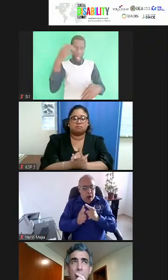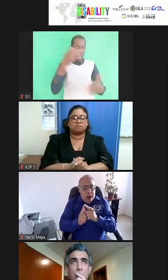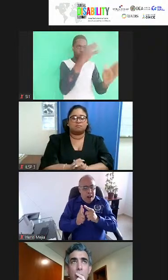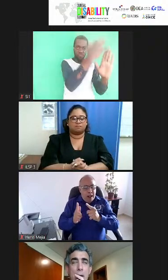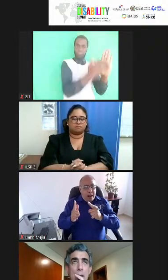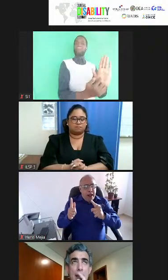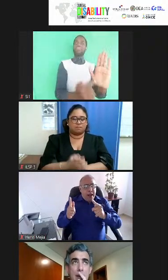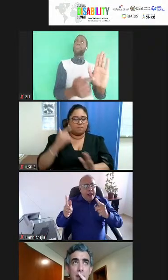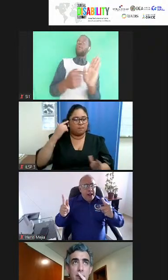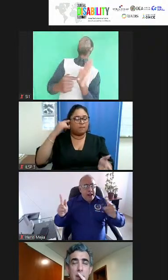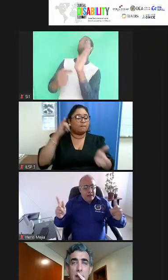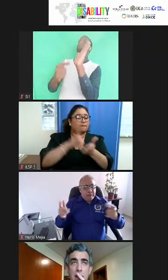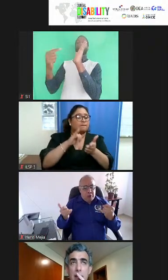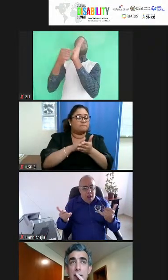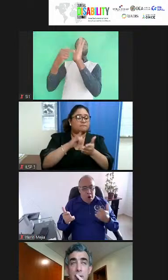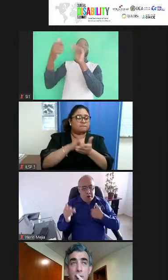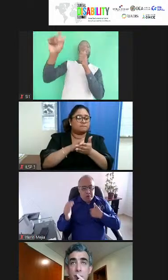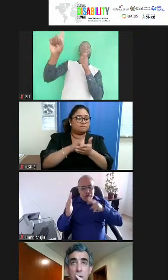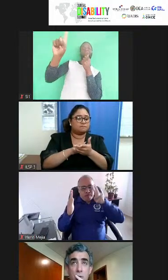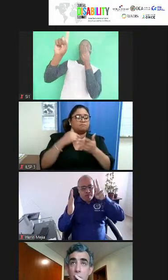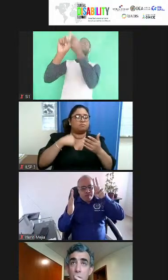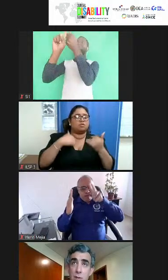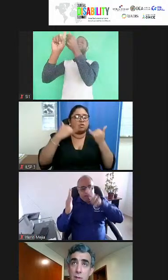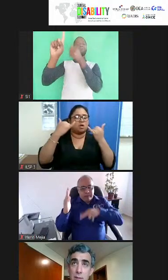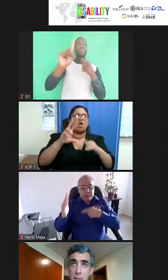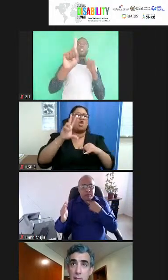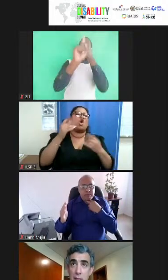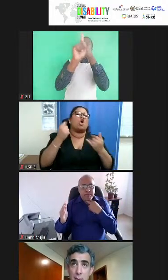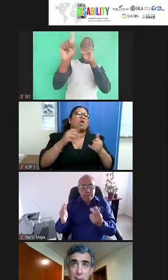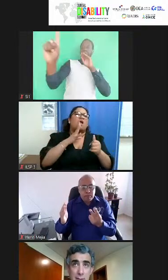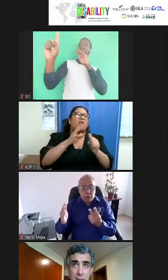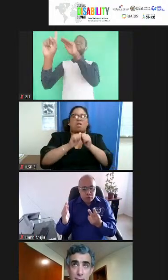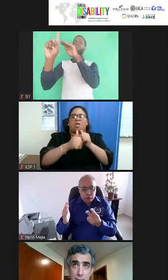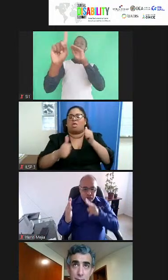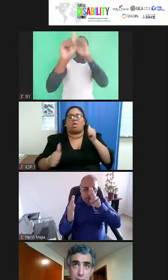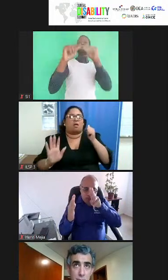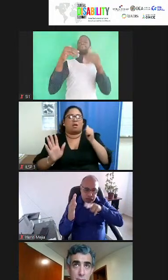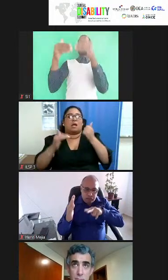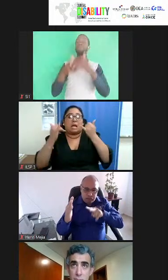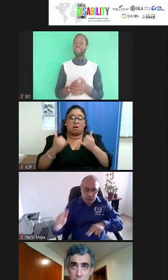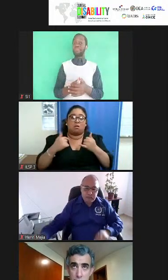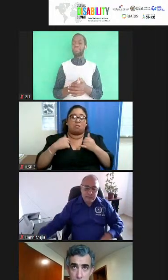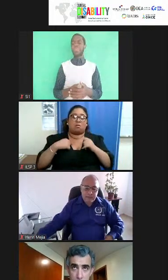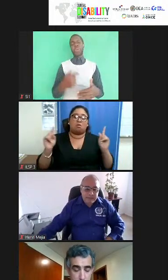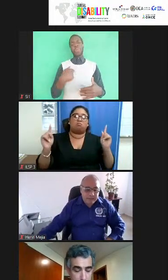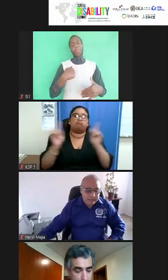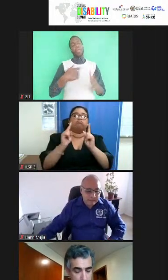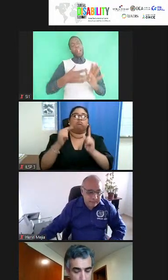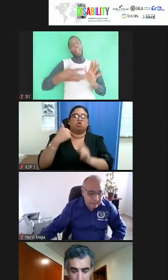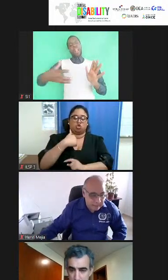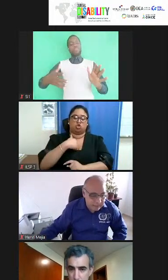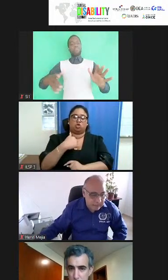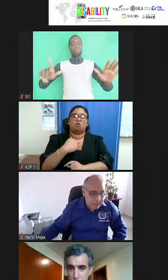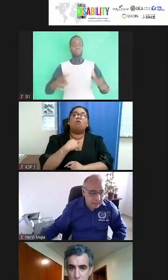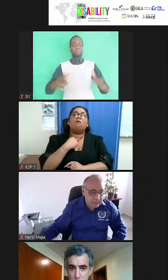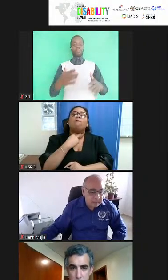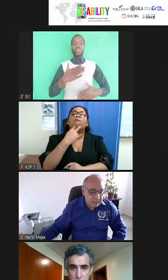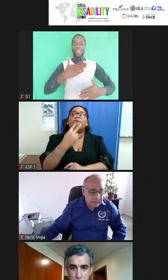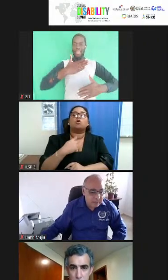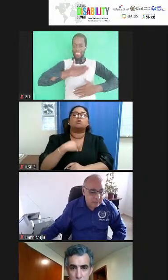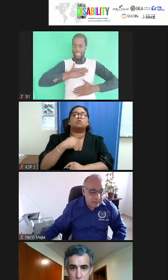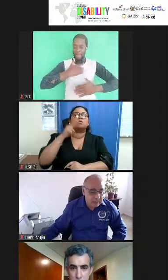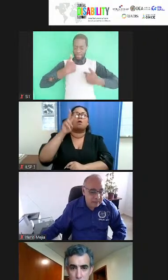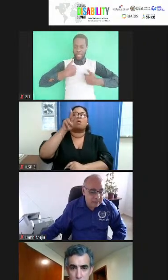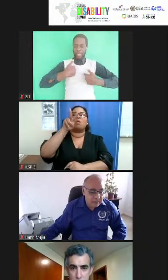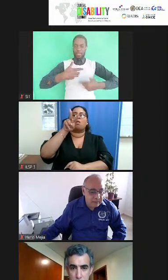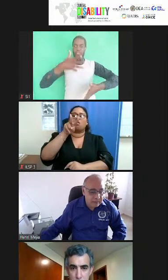with our governments therefore not to talk more i